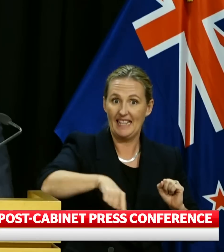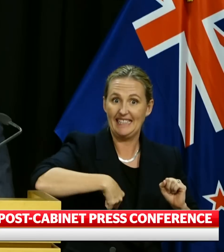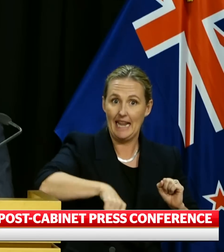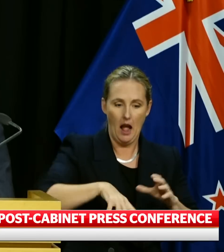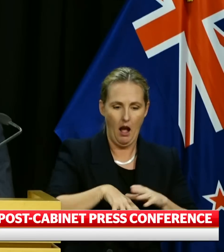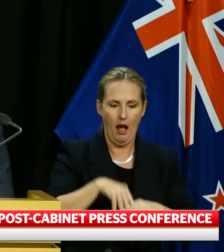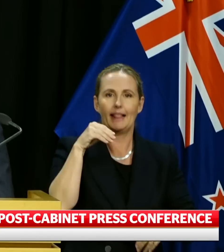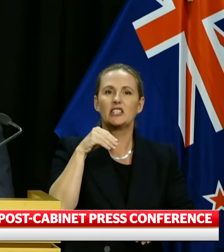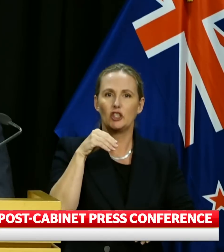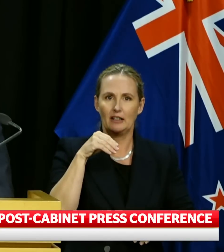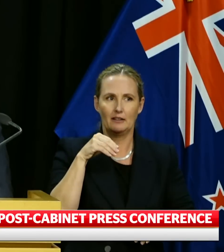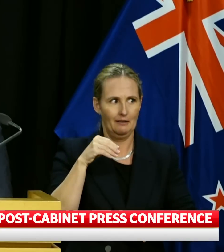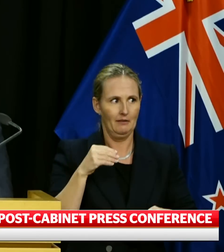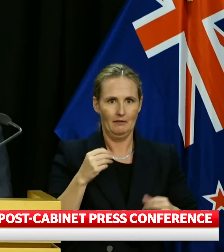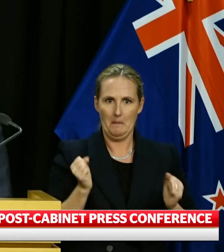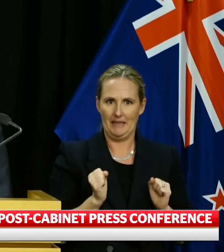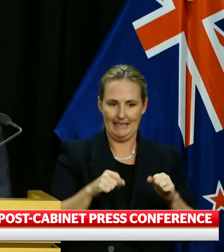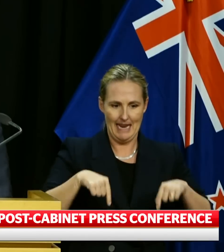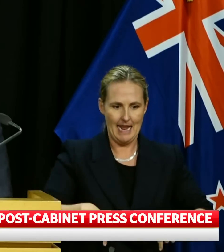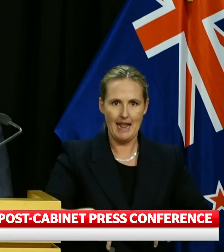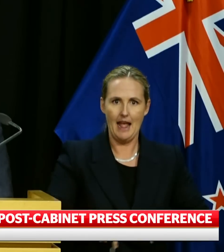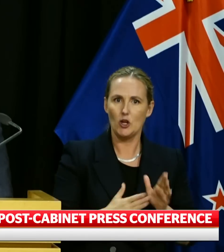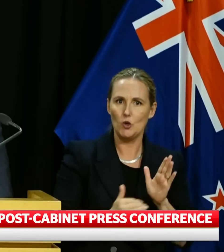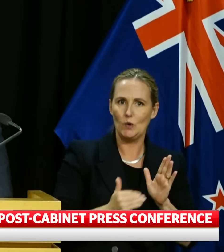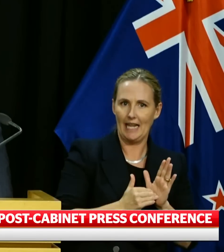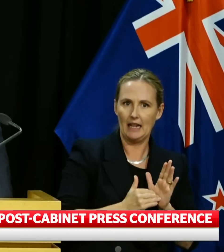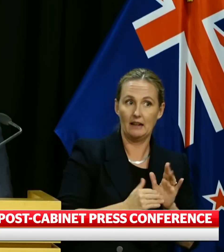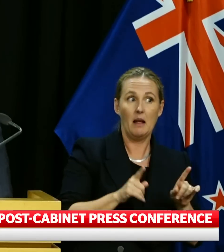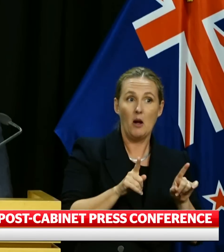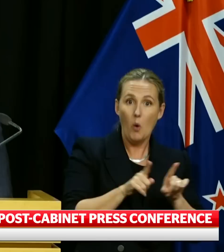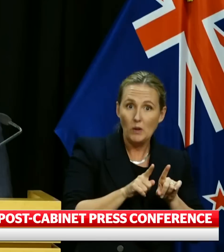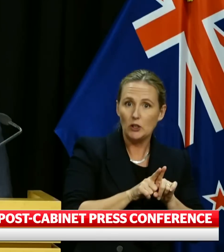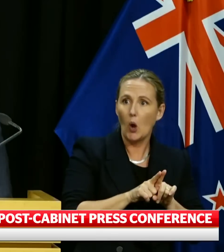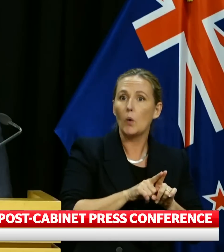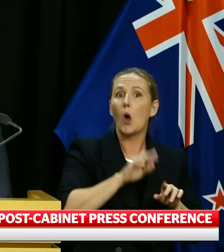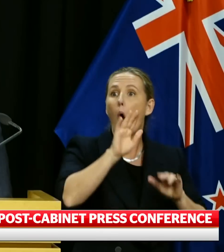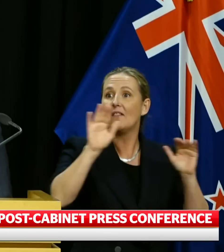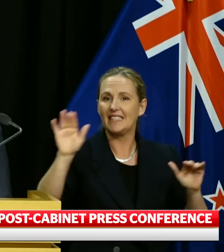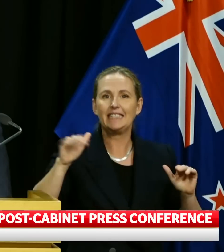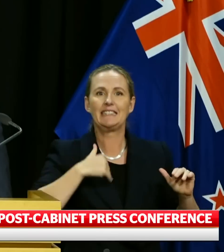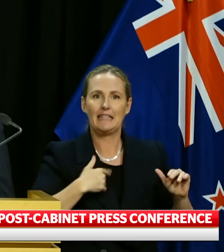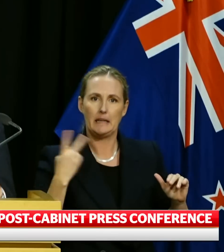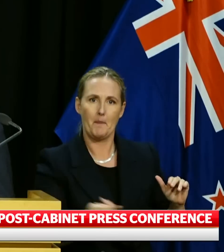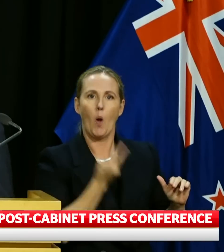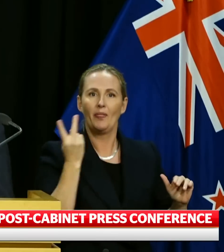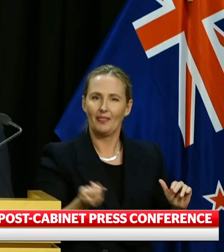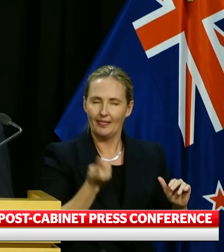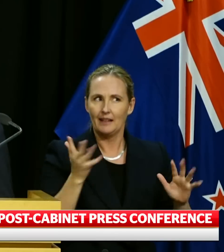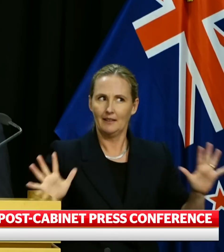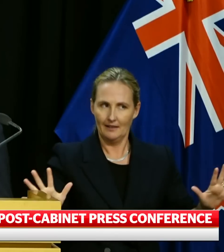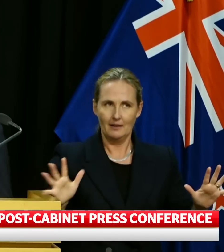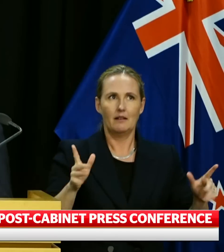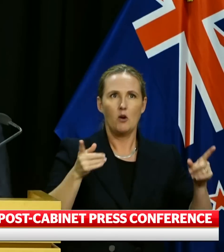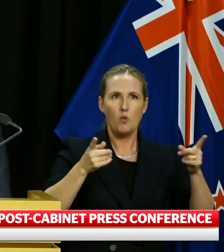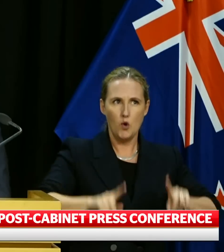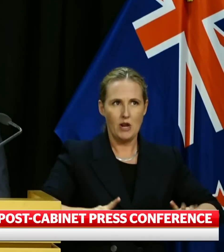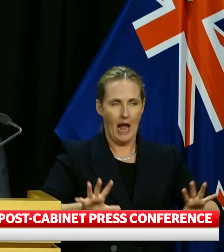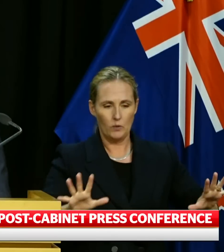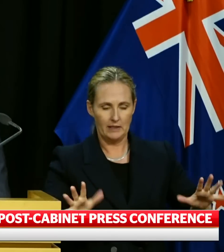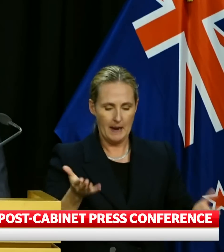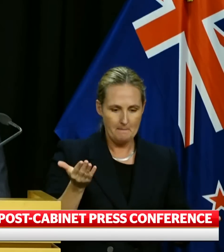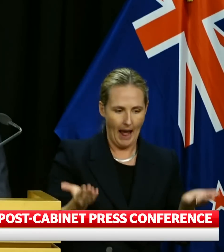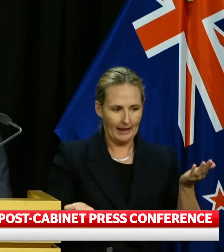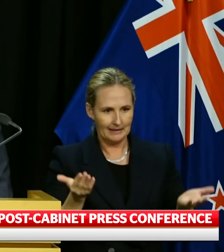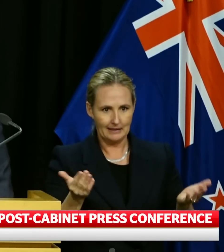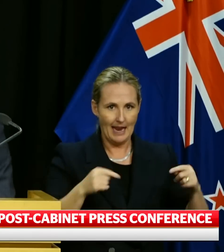as well, and there are other international obligations which I'll need to fulfil on behalf of the country this year as well. And so we're just working through that delicate